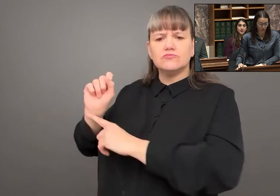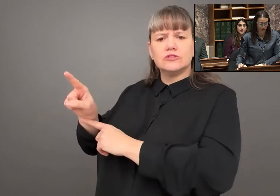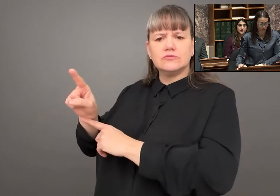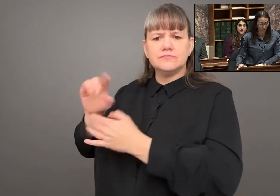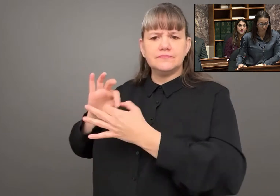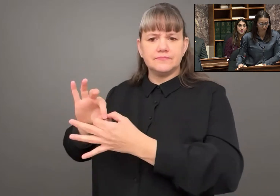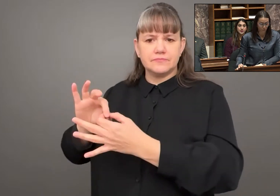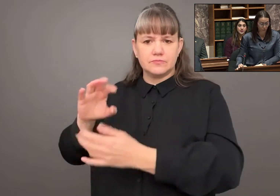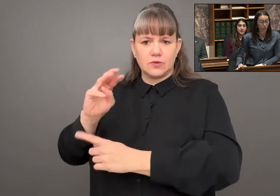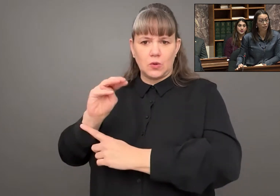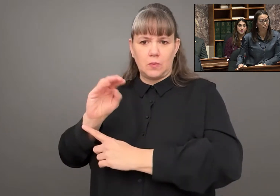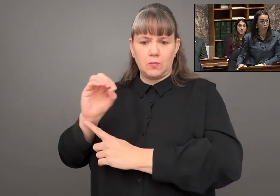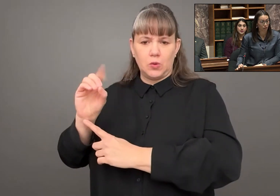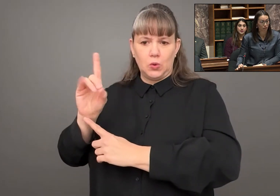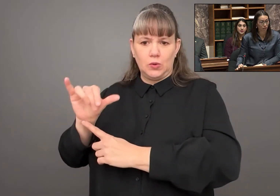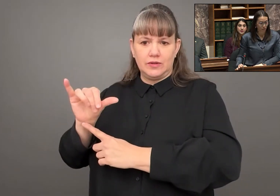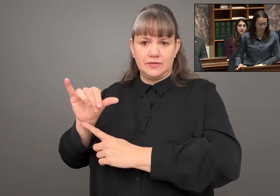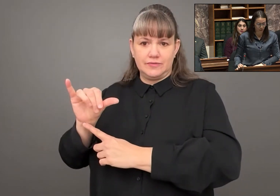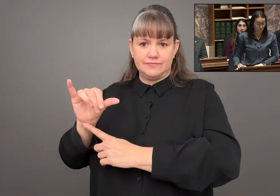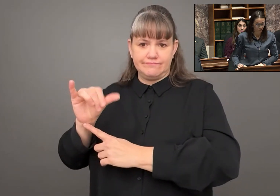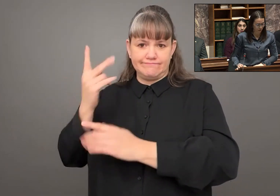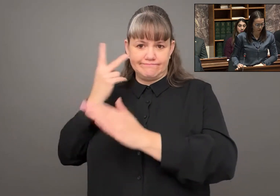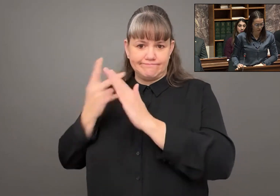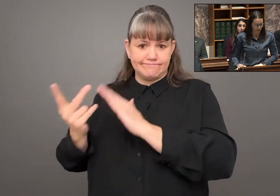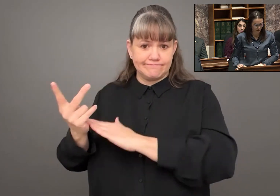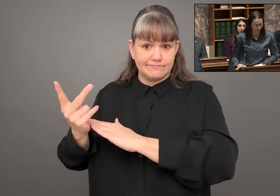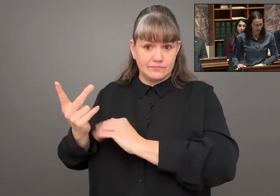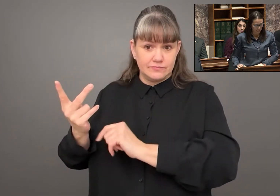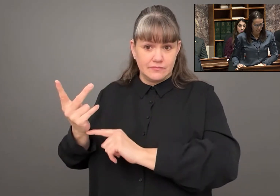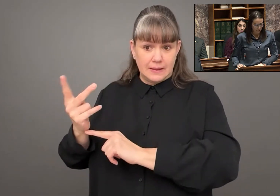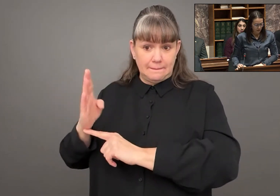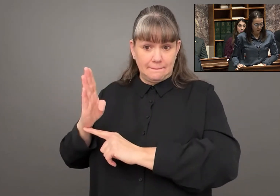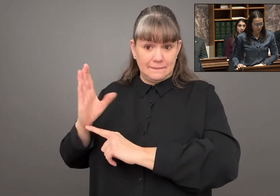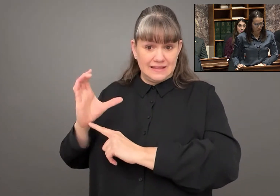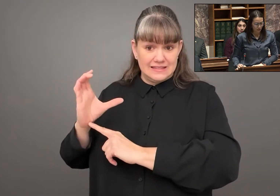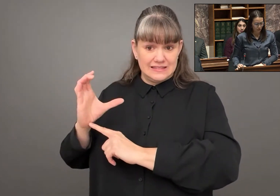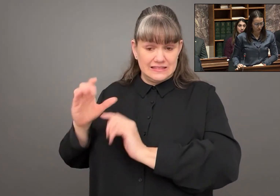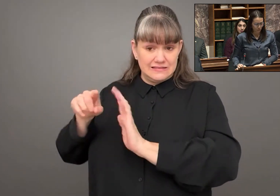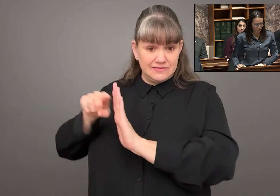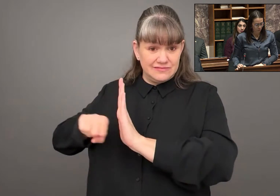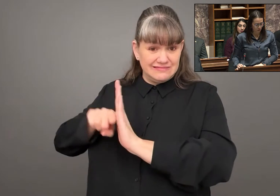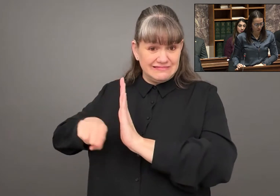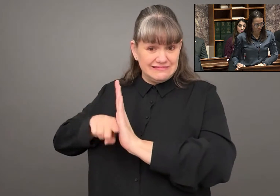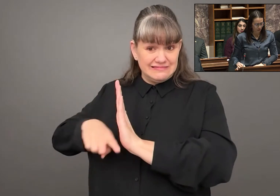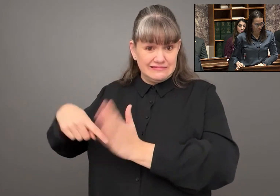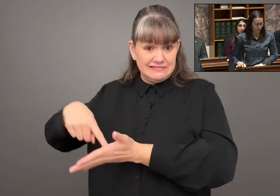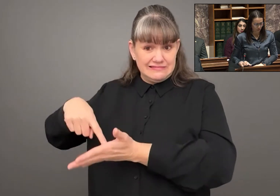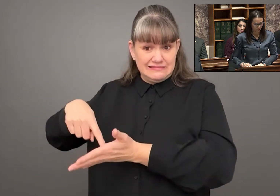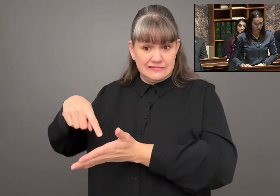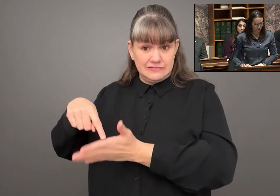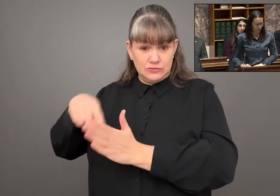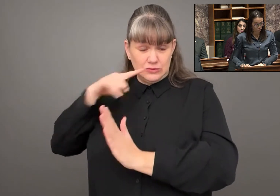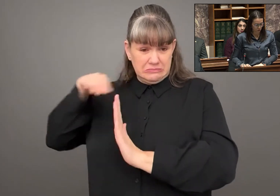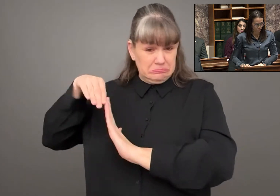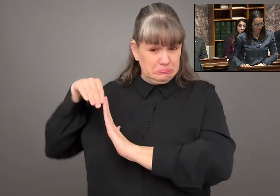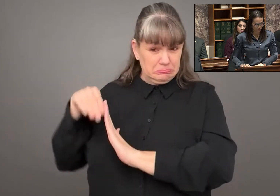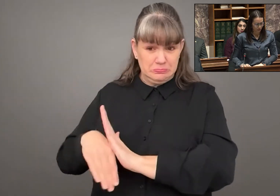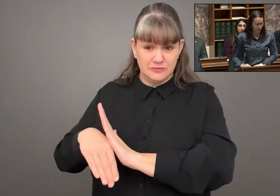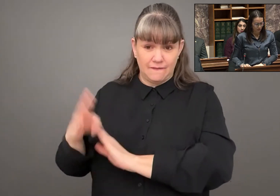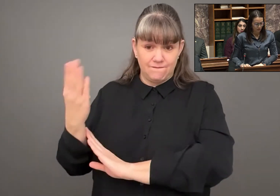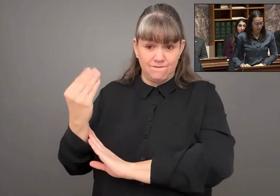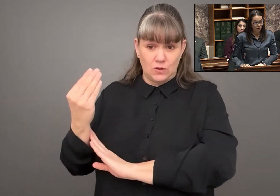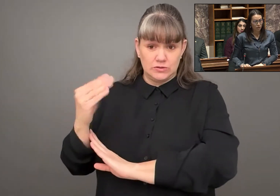would balloon to $14.3 billion. The minister's response,